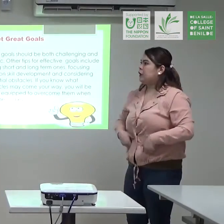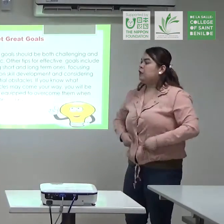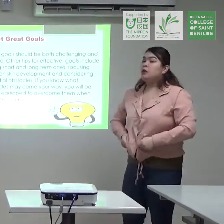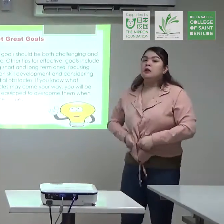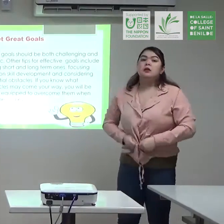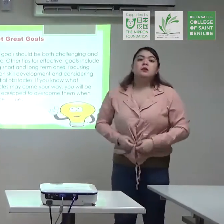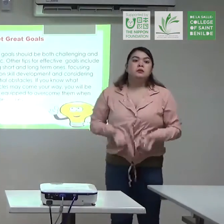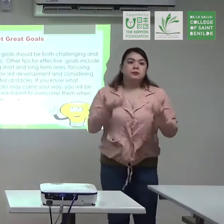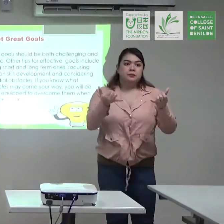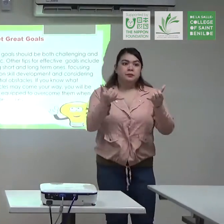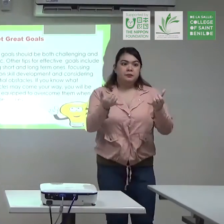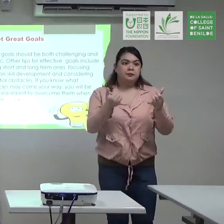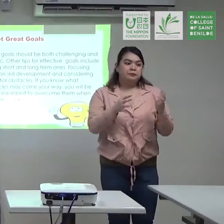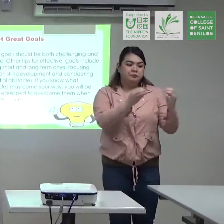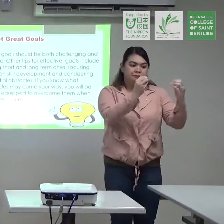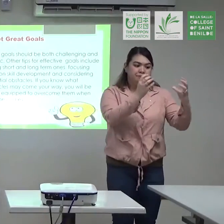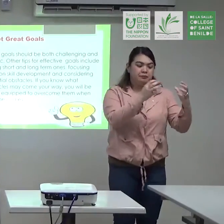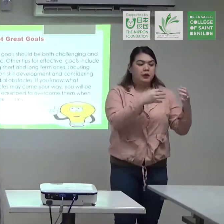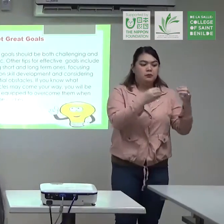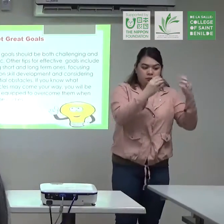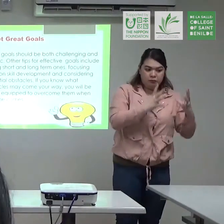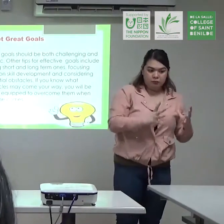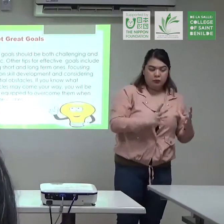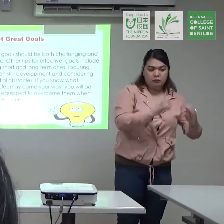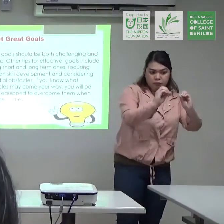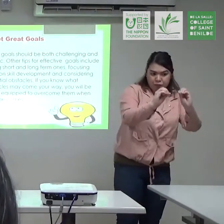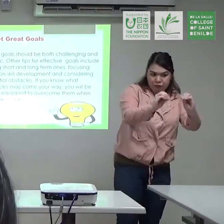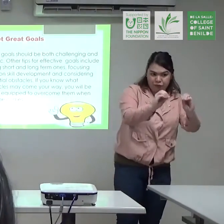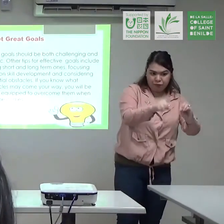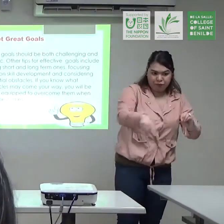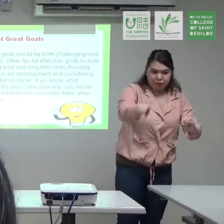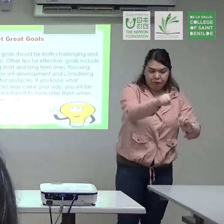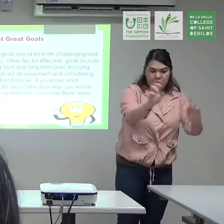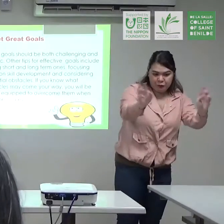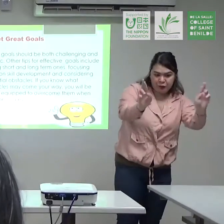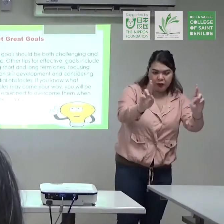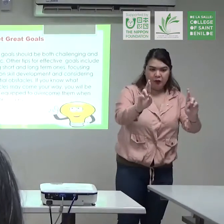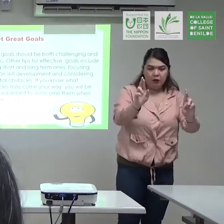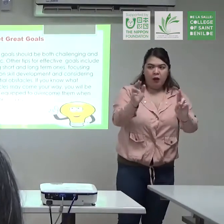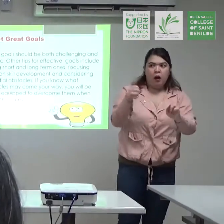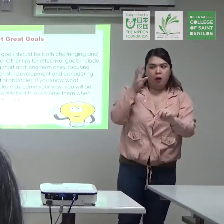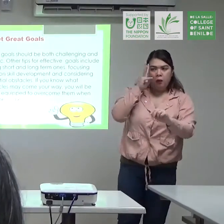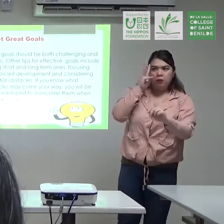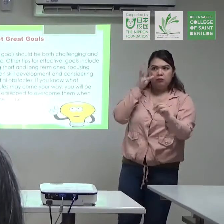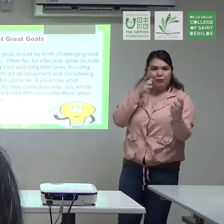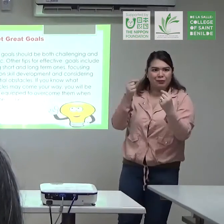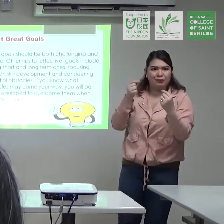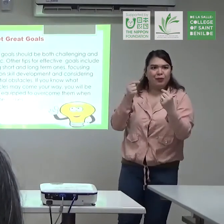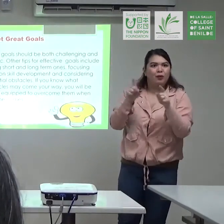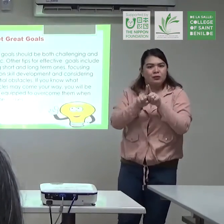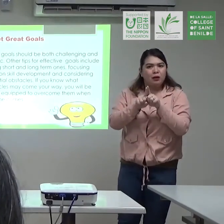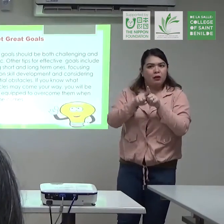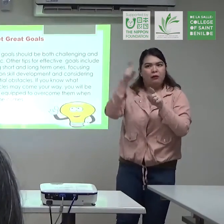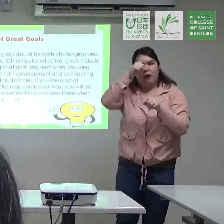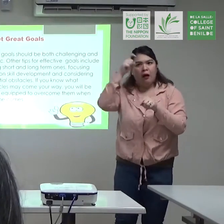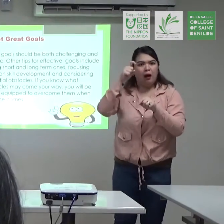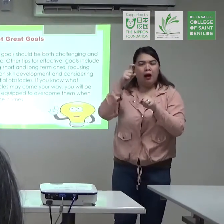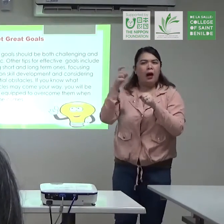So, if the students are mentally trained to really expand their